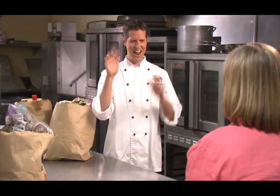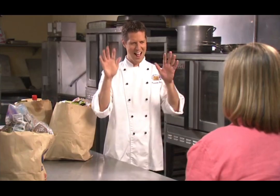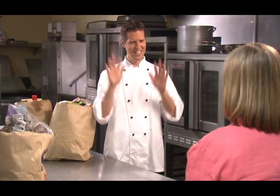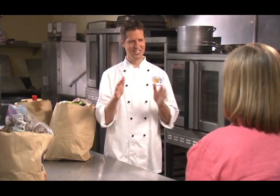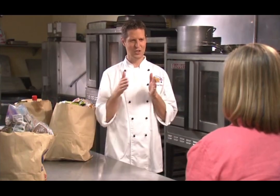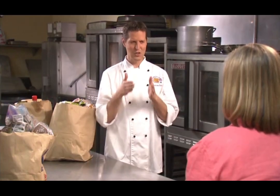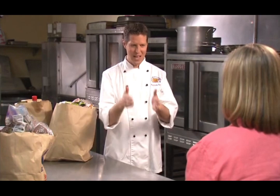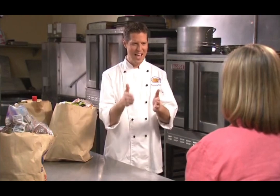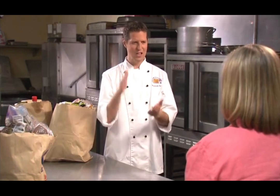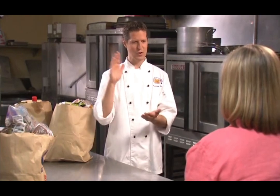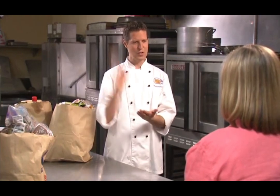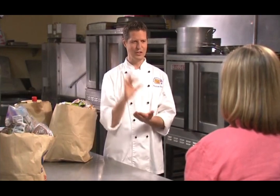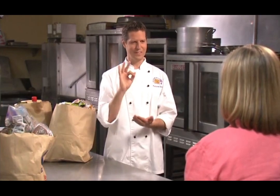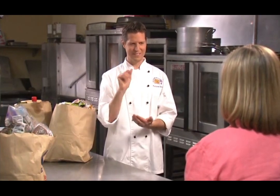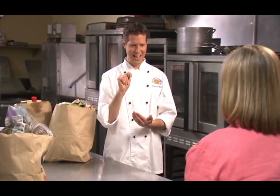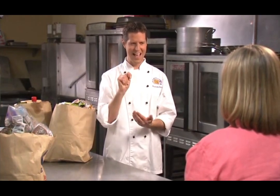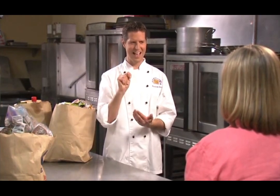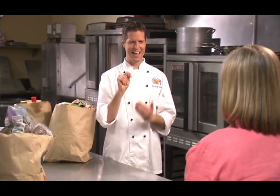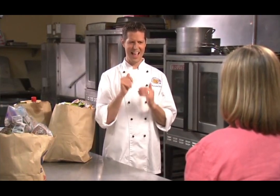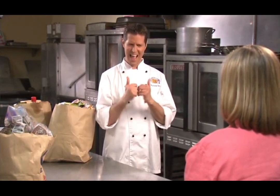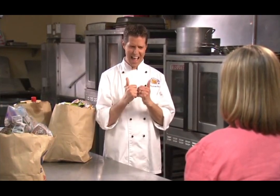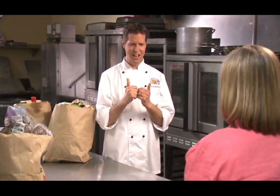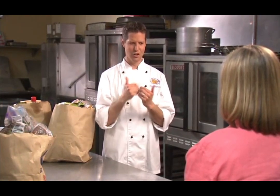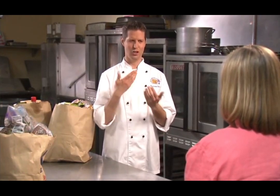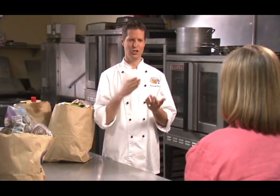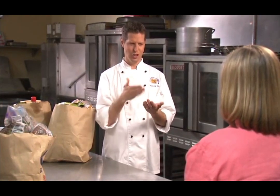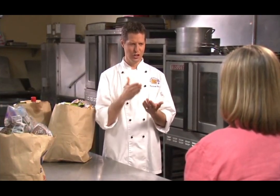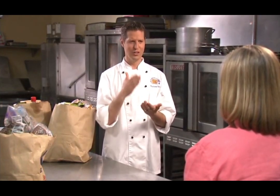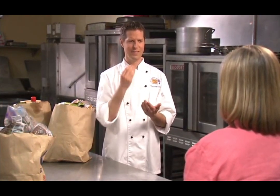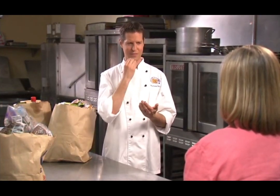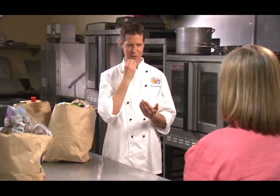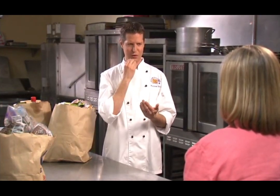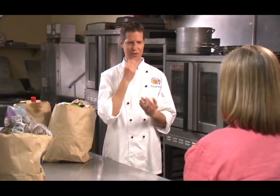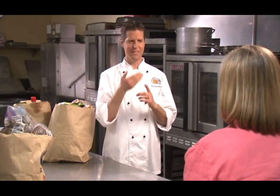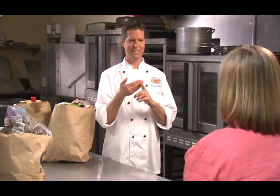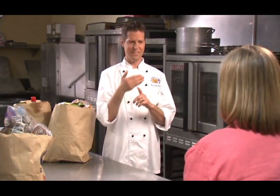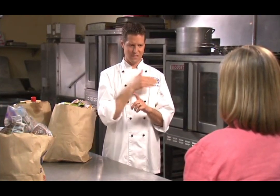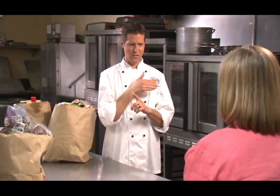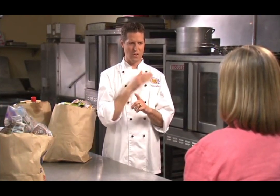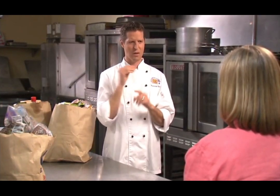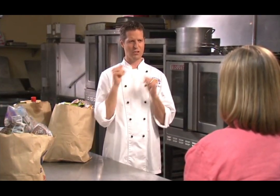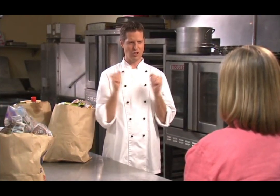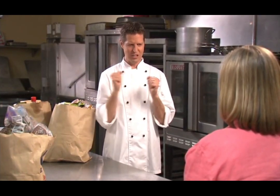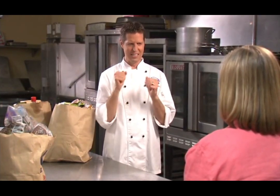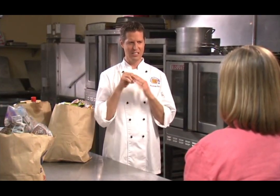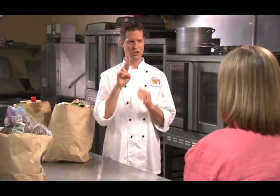Another excellent way to reduce fat is to make the food ahead and then chill it in the refrigerator,